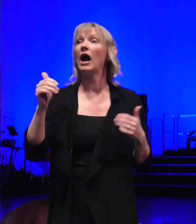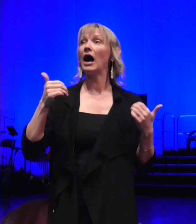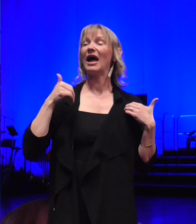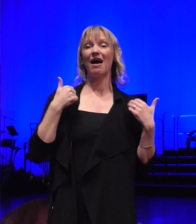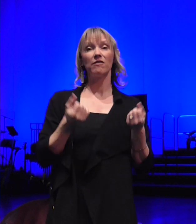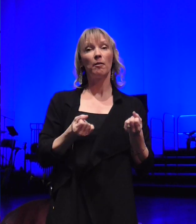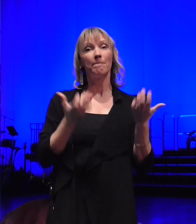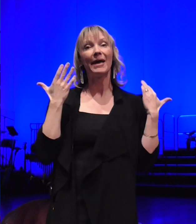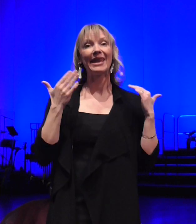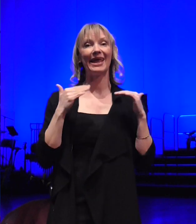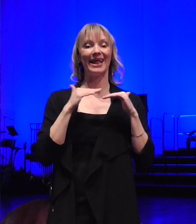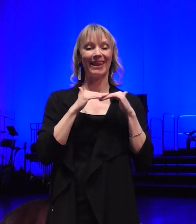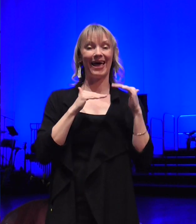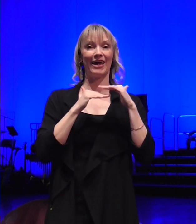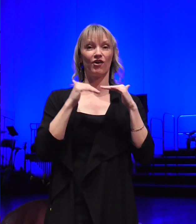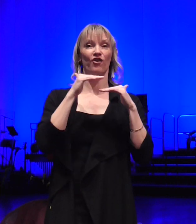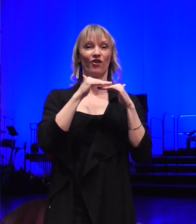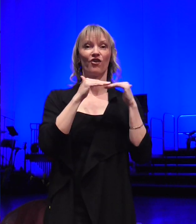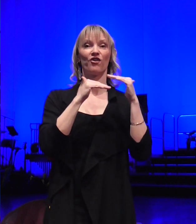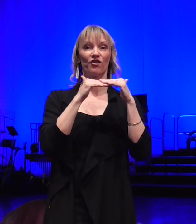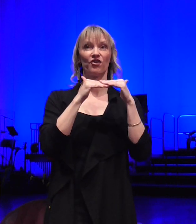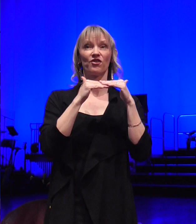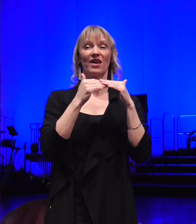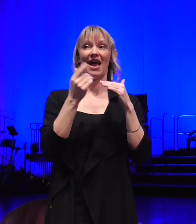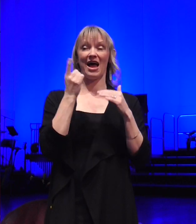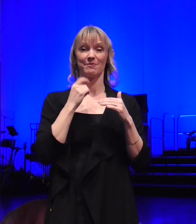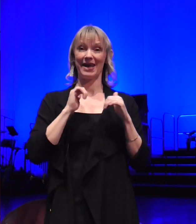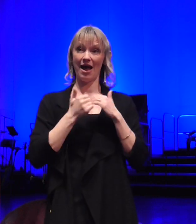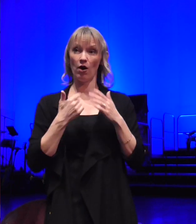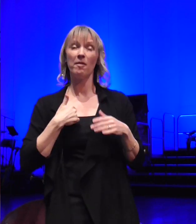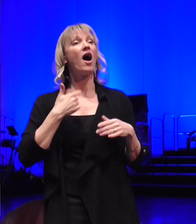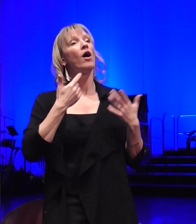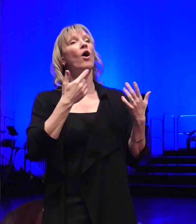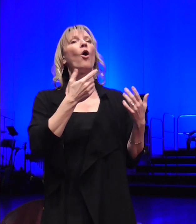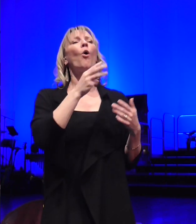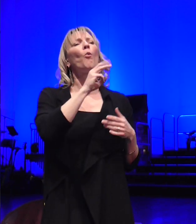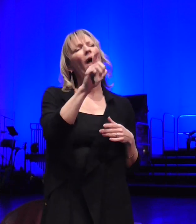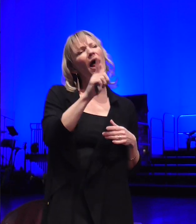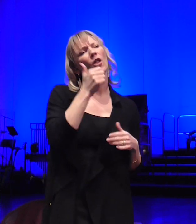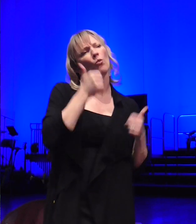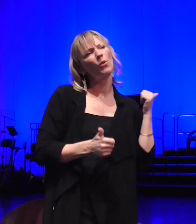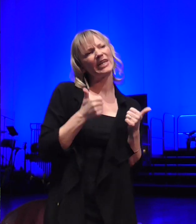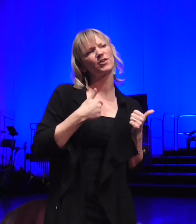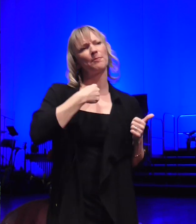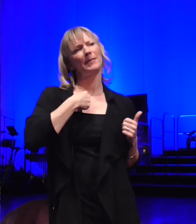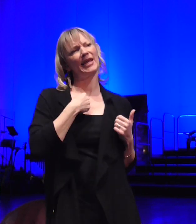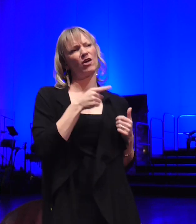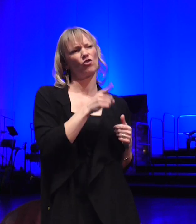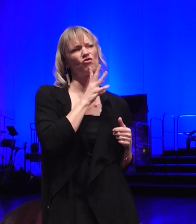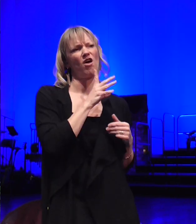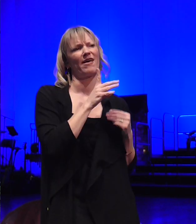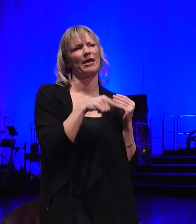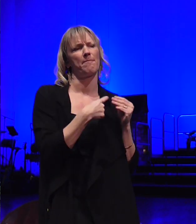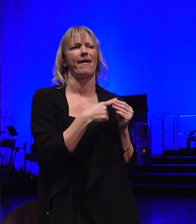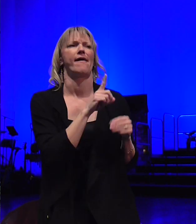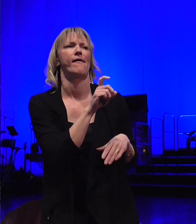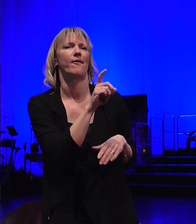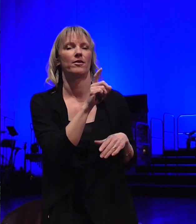got many layers. When you ask me, how am I want to answer, well, which me are you referring to? This could come off a